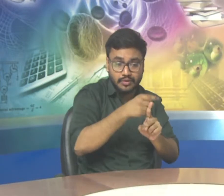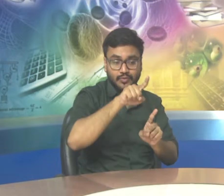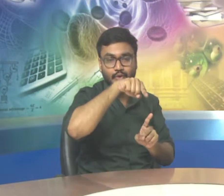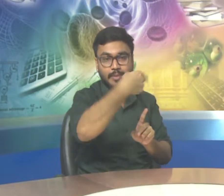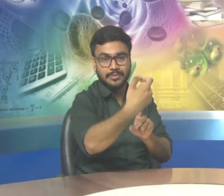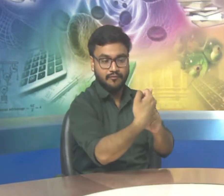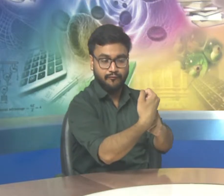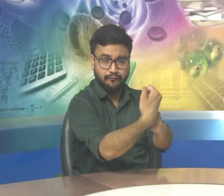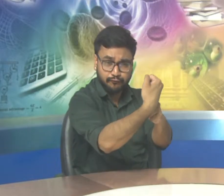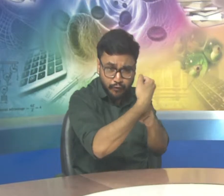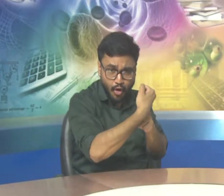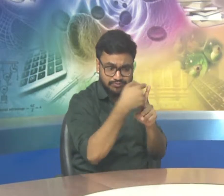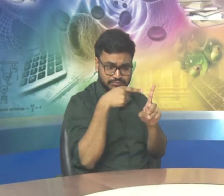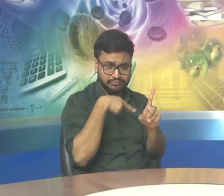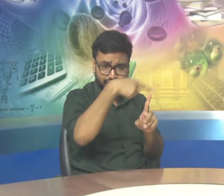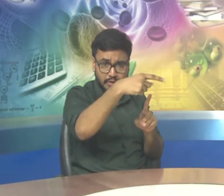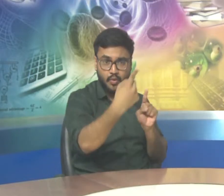rest stays at rest.